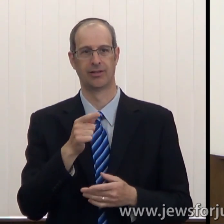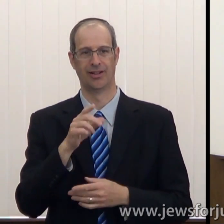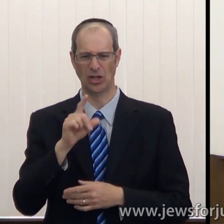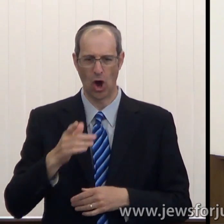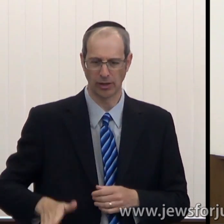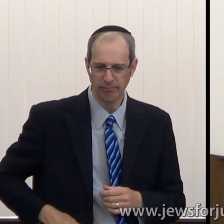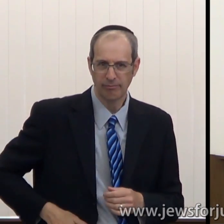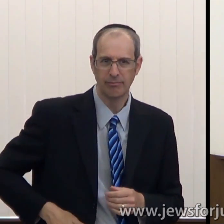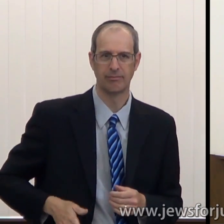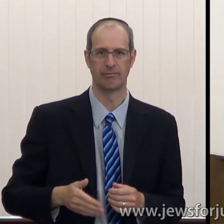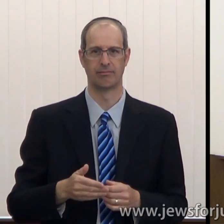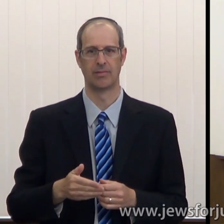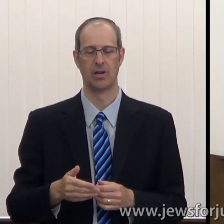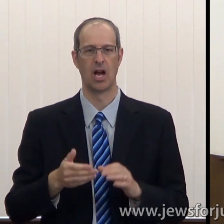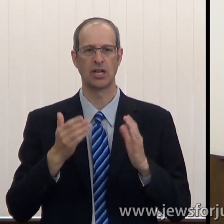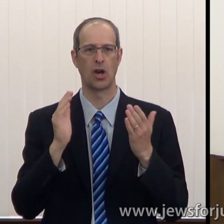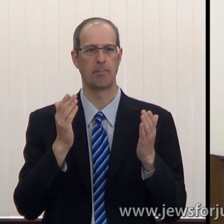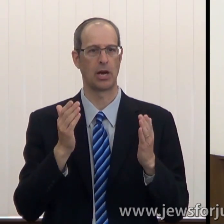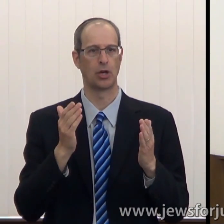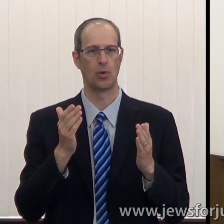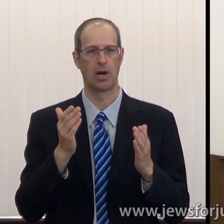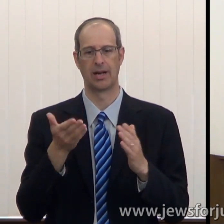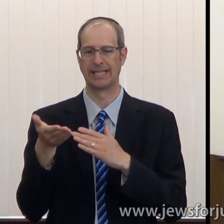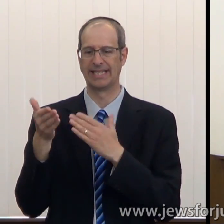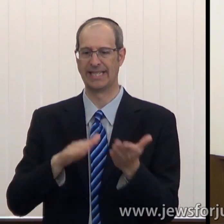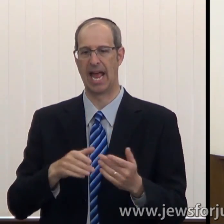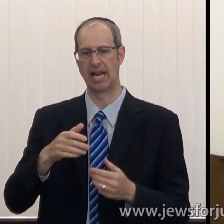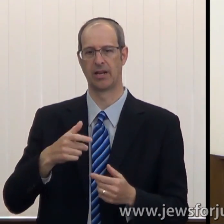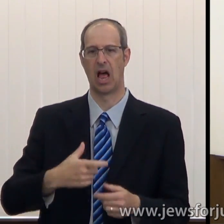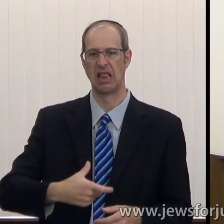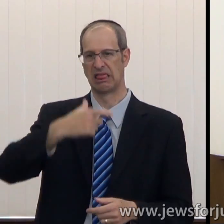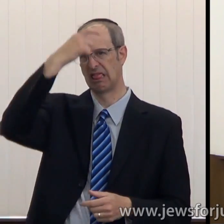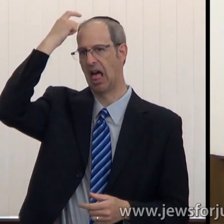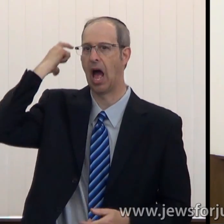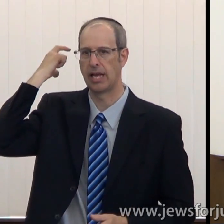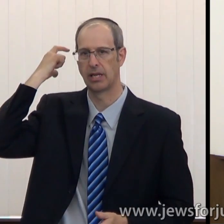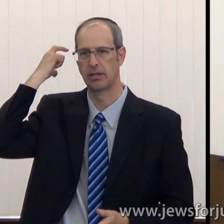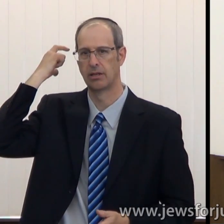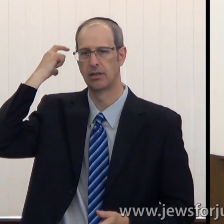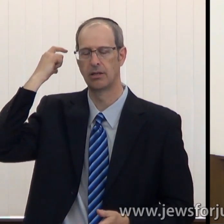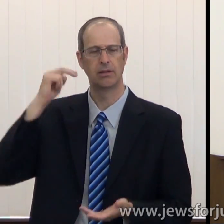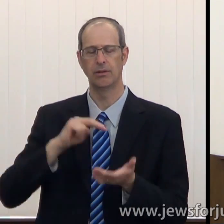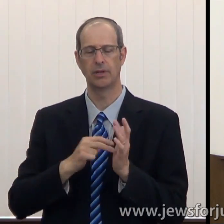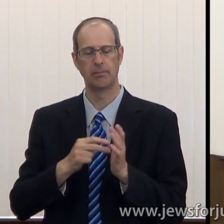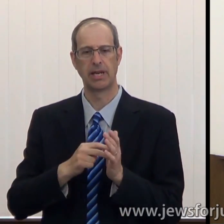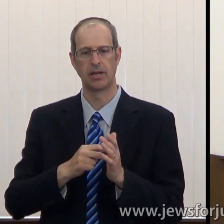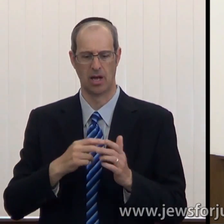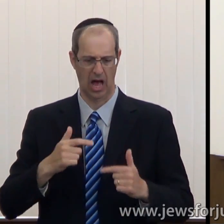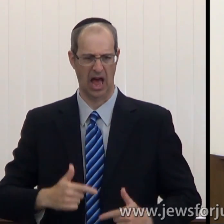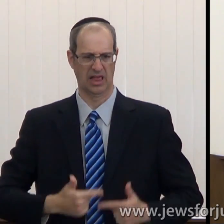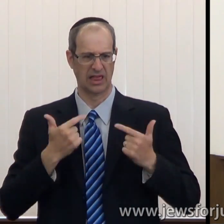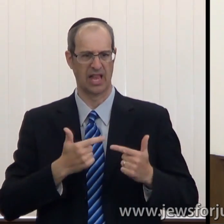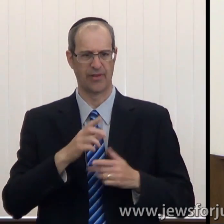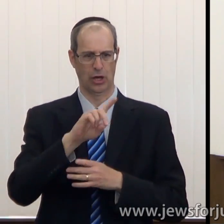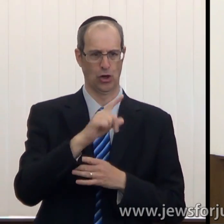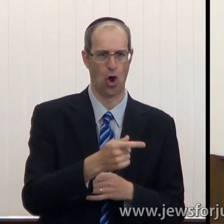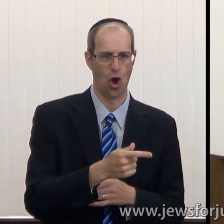a living dog, than a dead lion. It's better to be a living dog than a dead